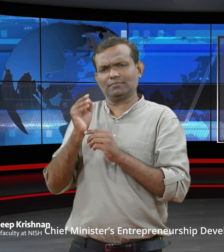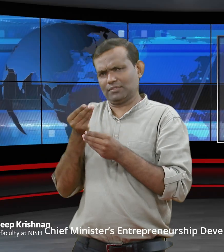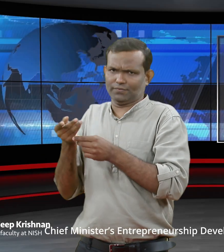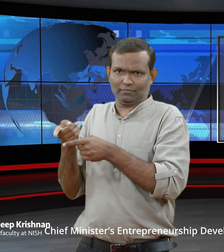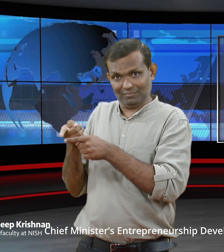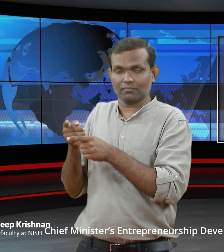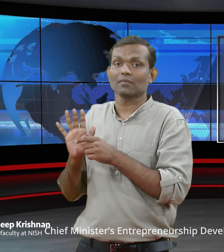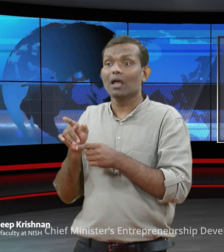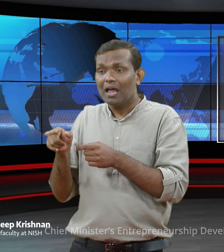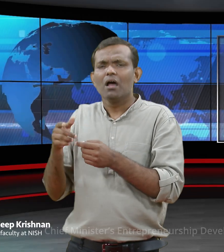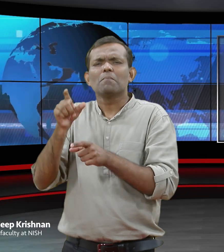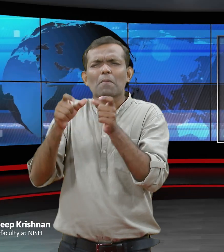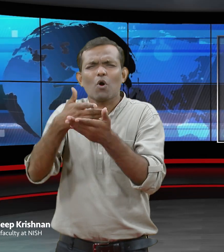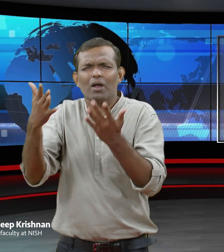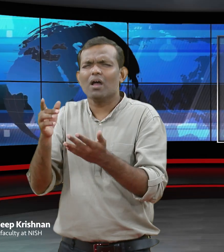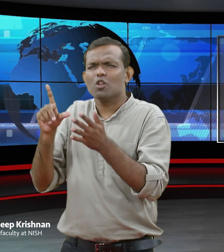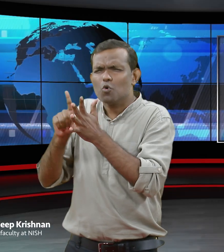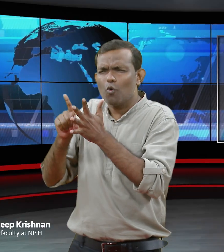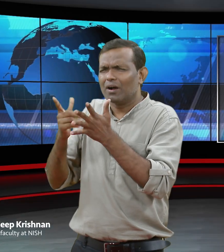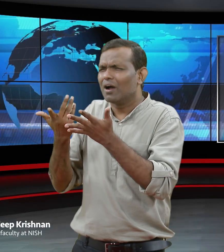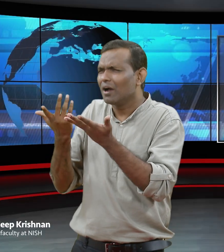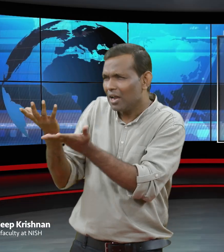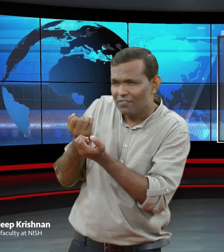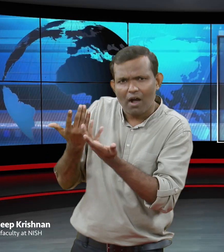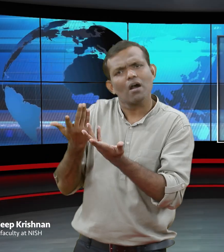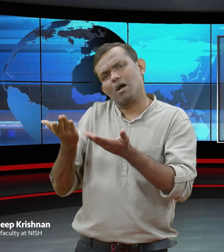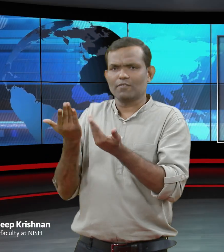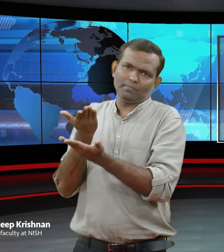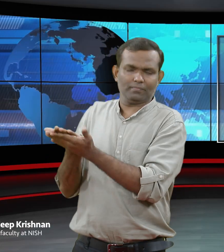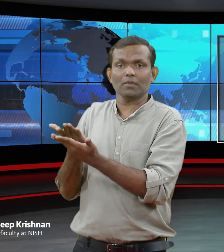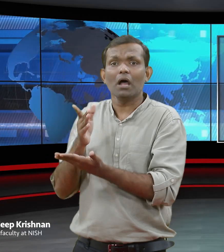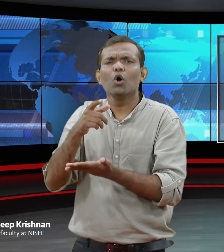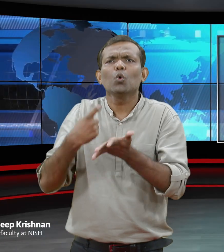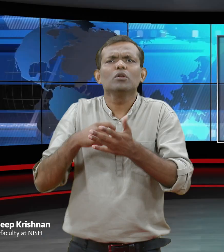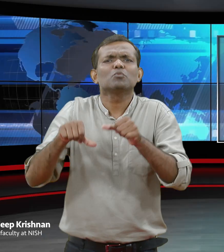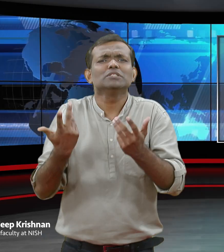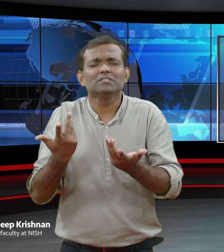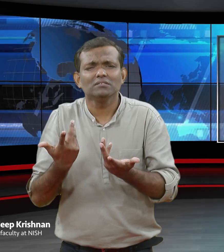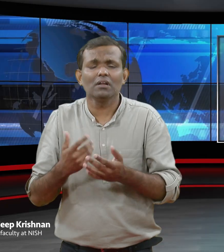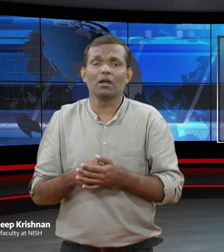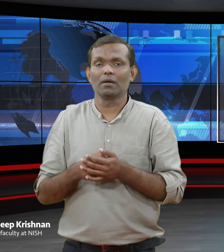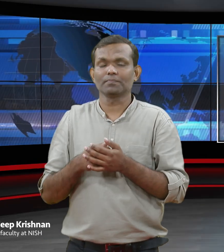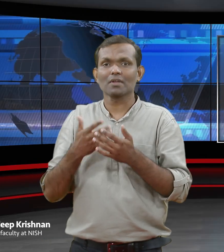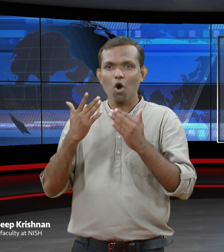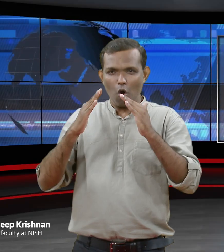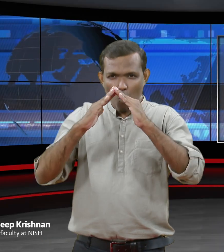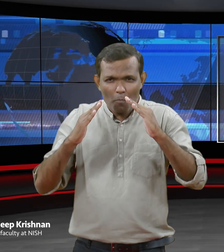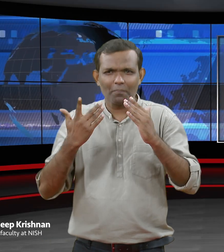Program CMEDP can avail low interest rates starting at 5%. The loan can be repaid over